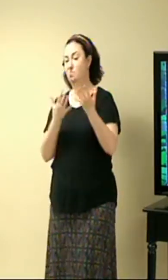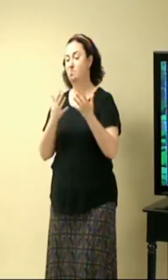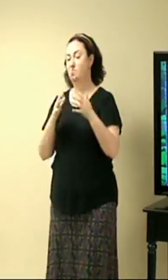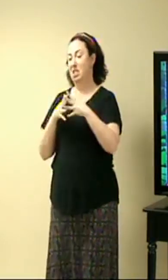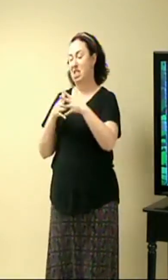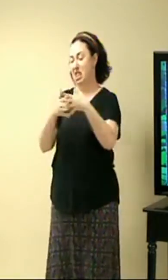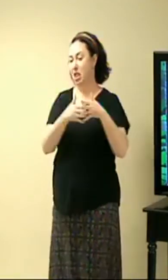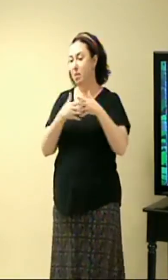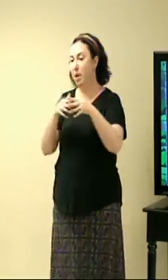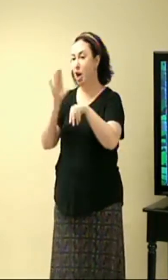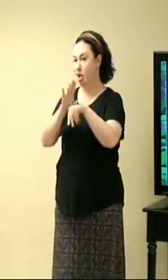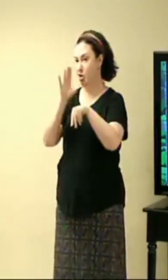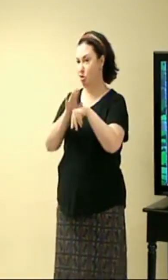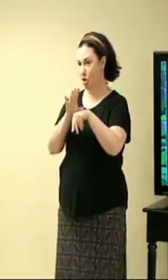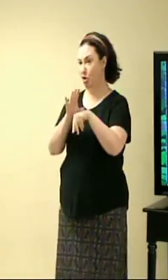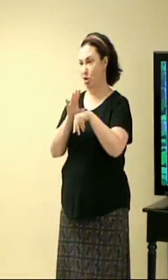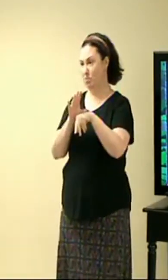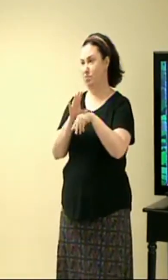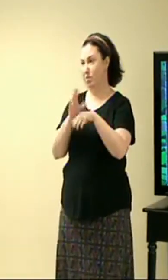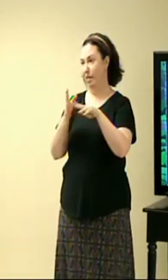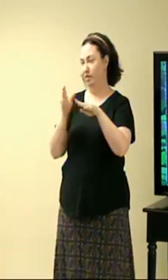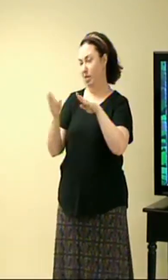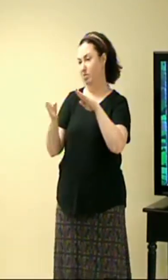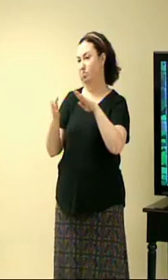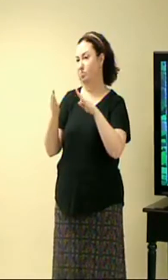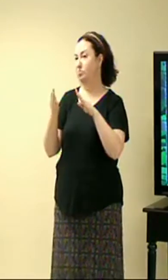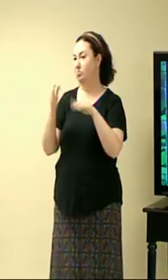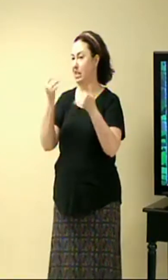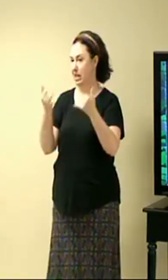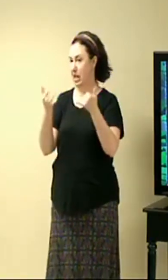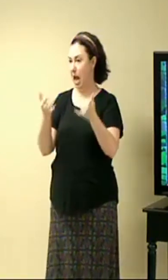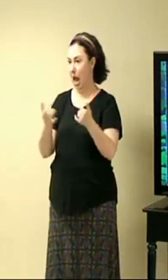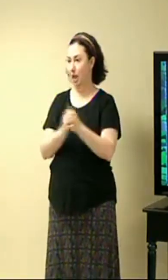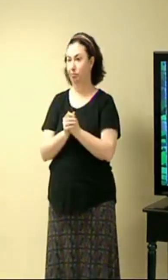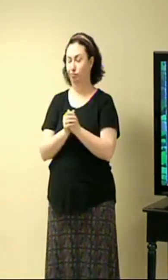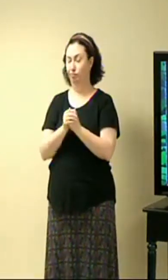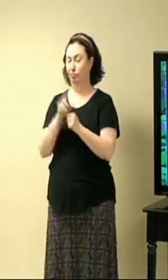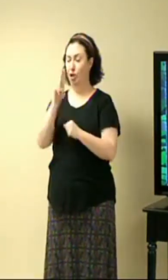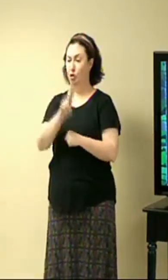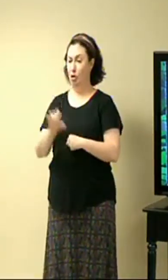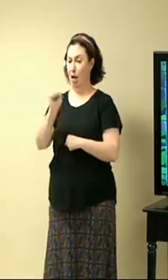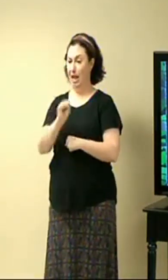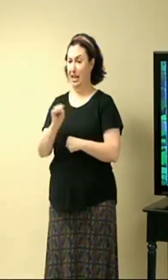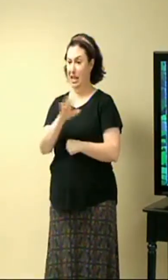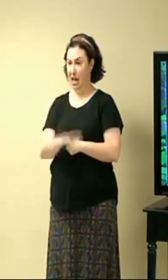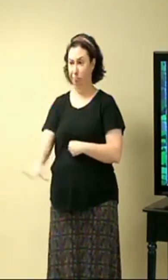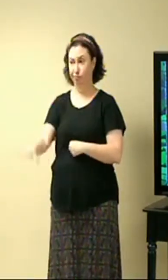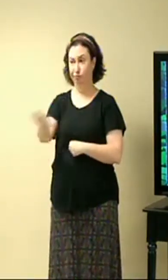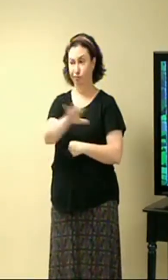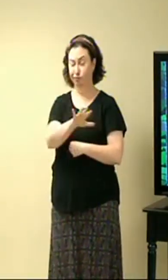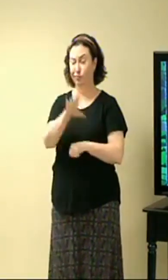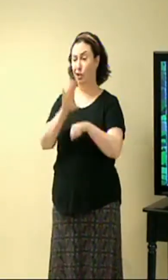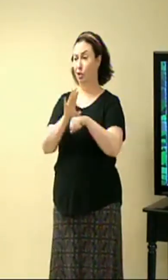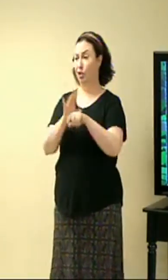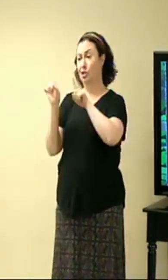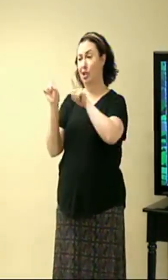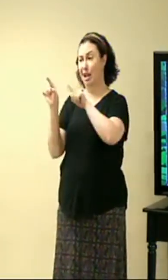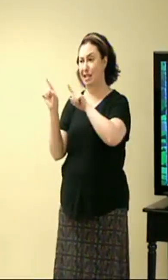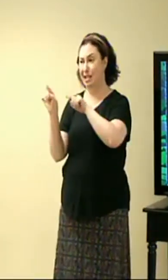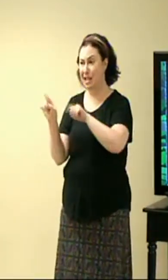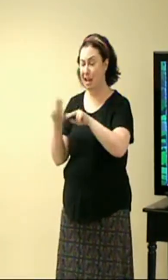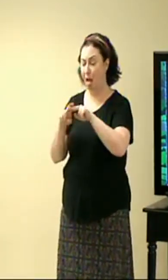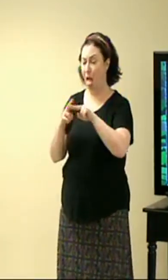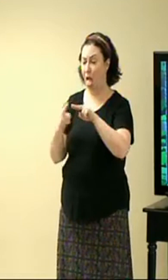across the United States. Because all across the United States, church attendance is in decline. Giving is in decline, like less than 2% of